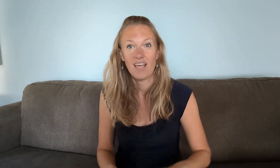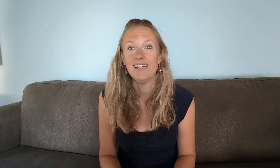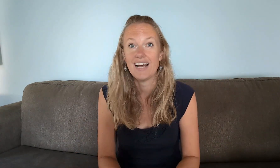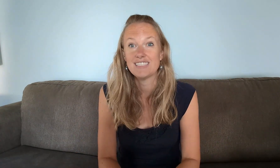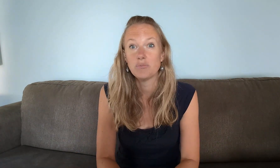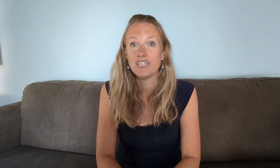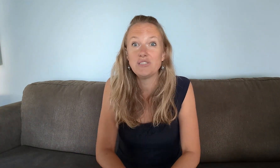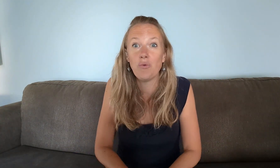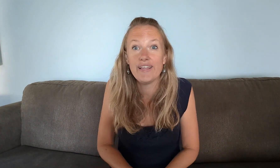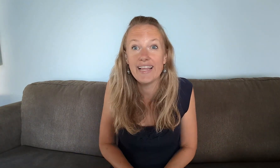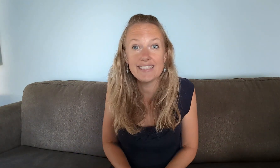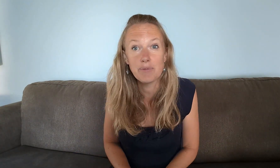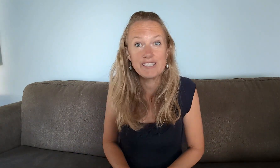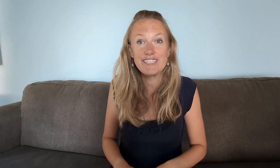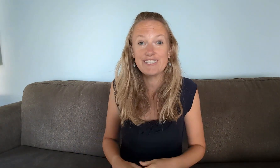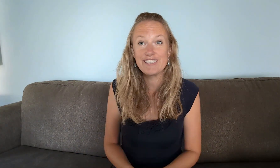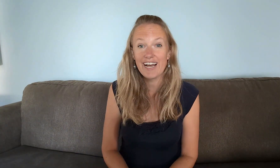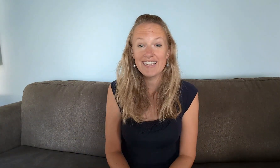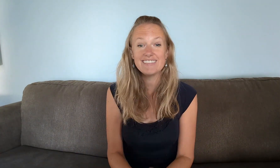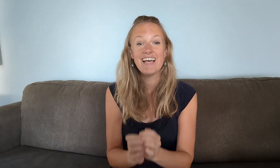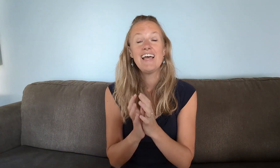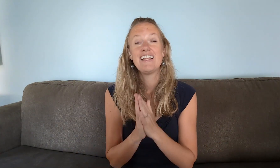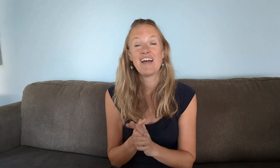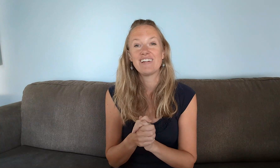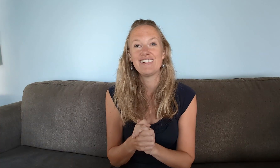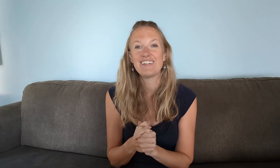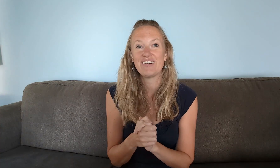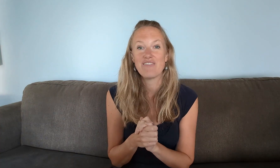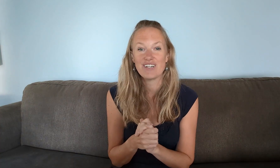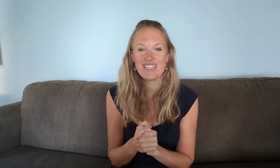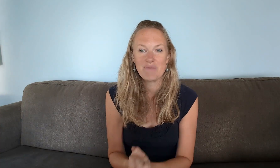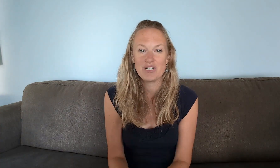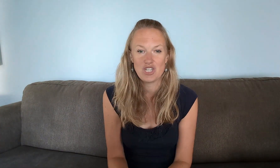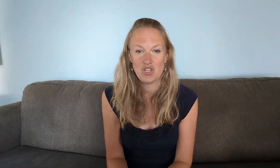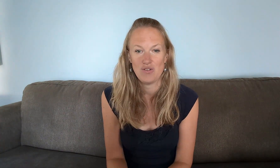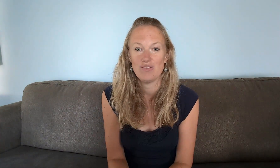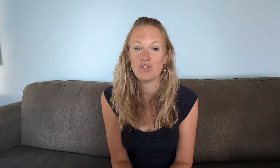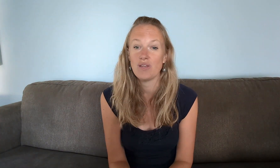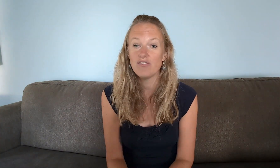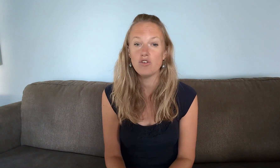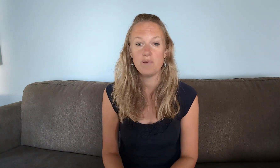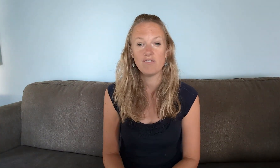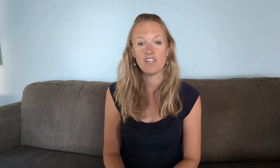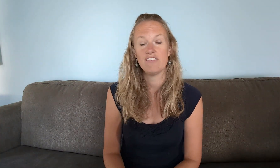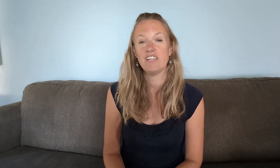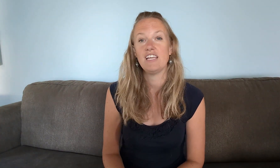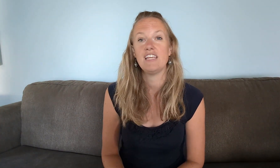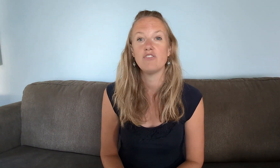Okay, and that's the bridge. One last part to learn, guys. Now we're going to learn verse number 2. So if you've been forgiven and if you've